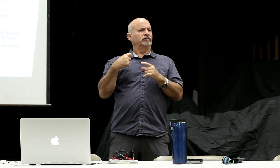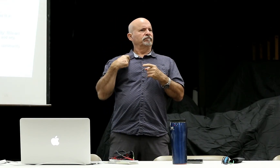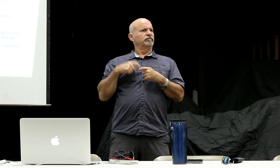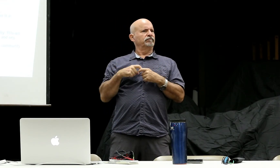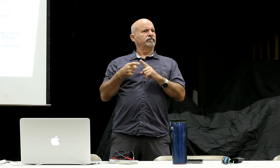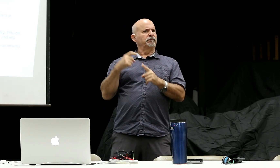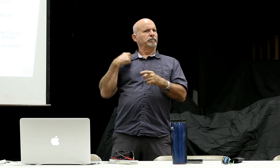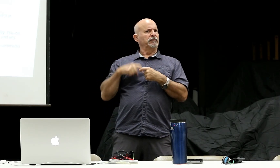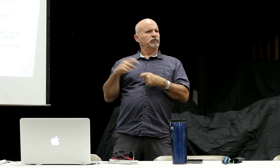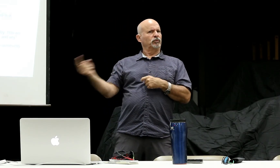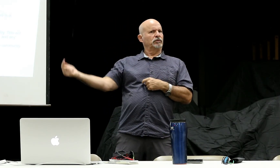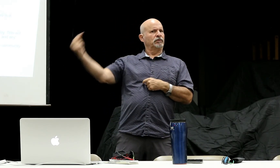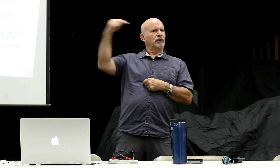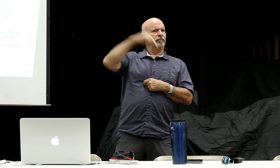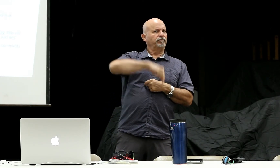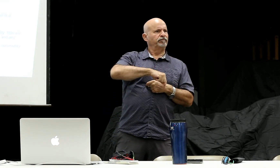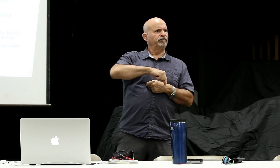check, whether it's a